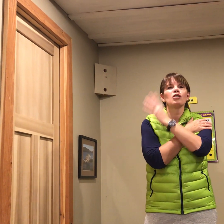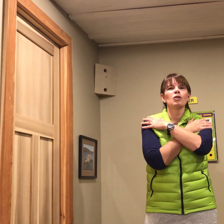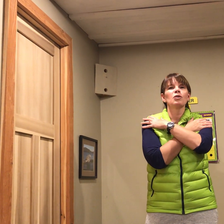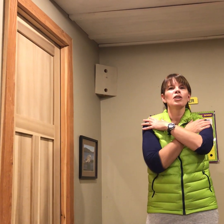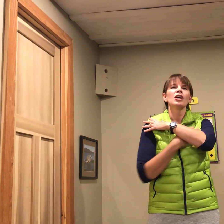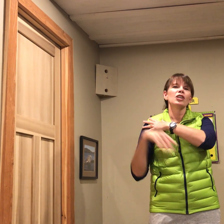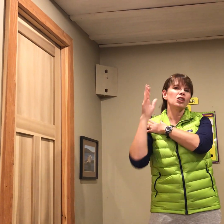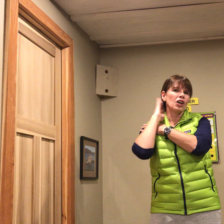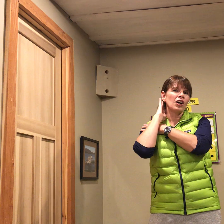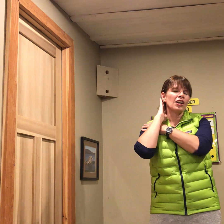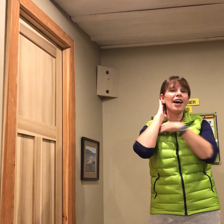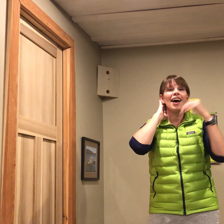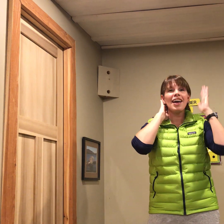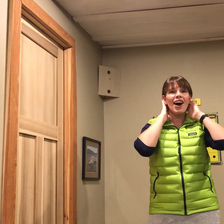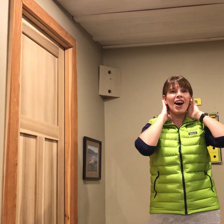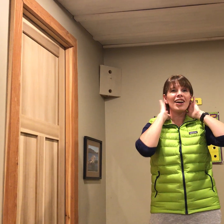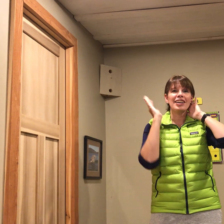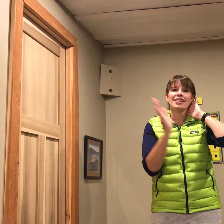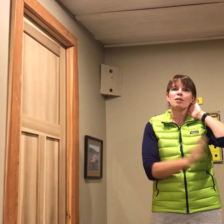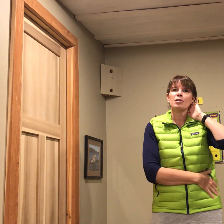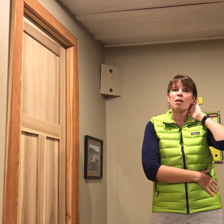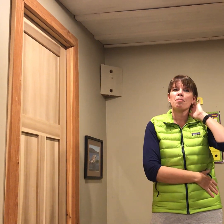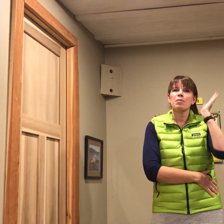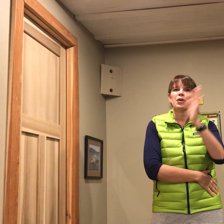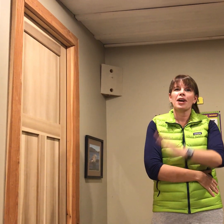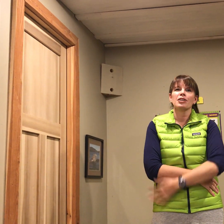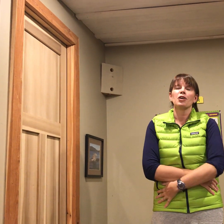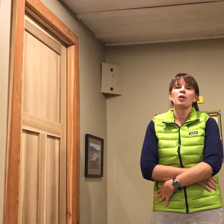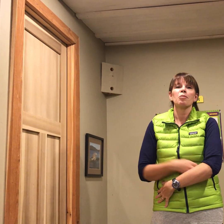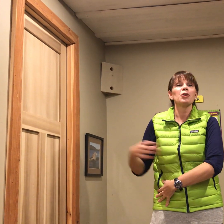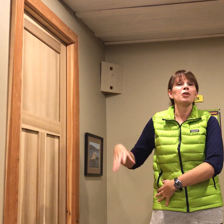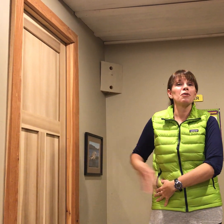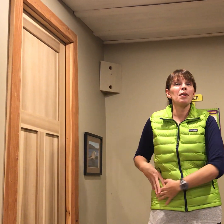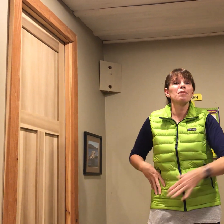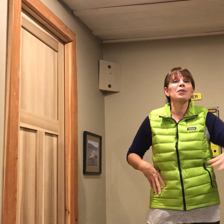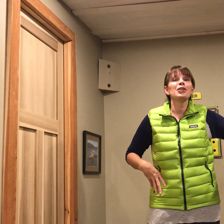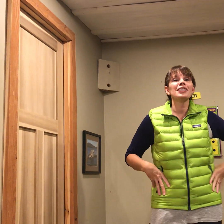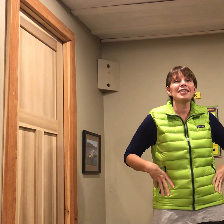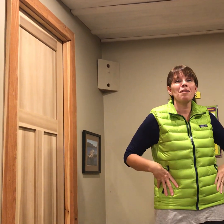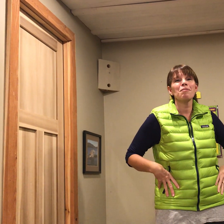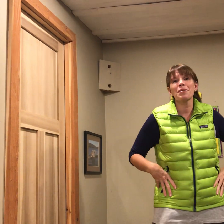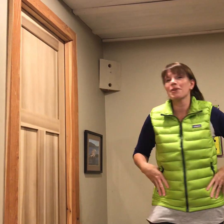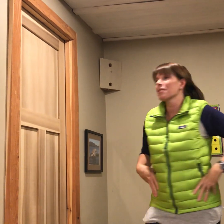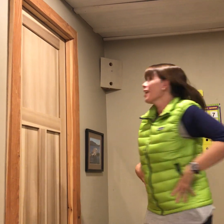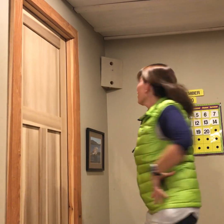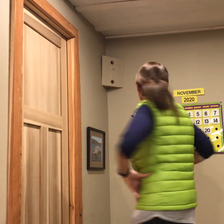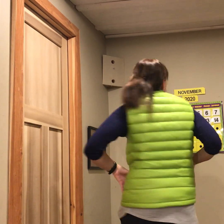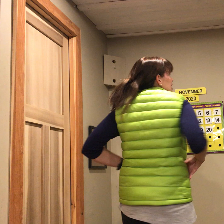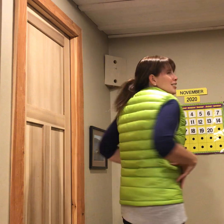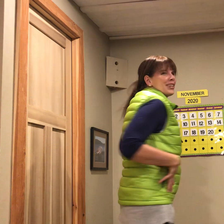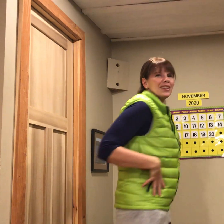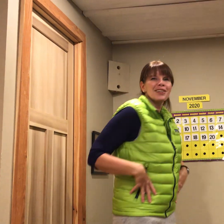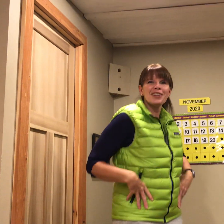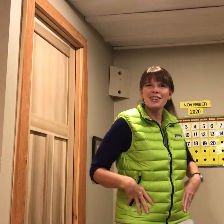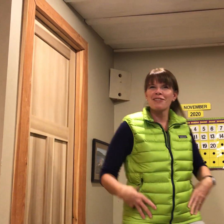June, July, August, September, October, November, December. Then we turn